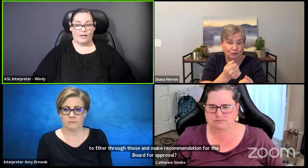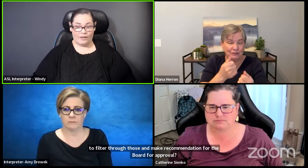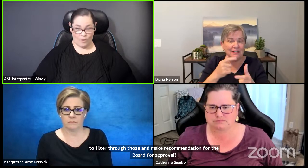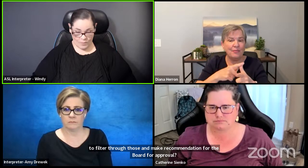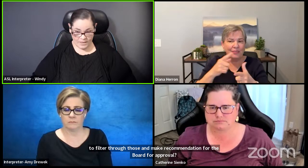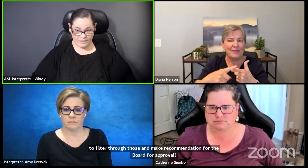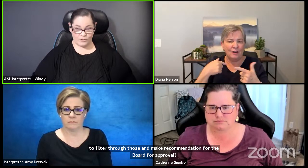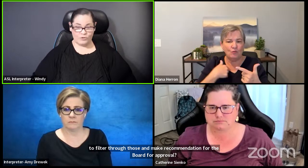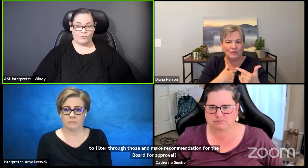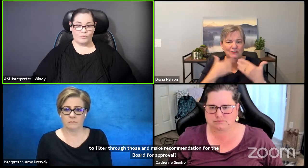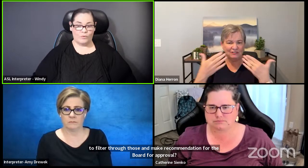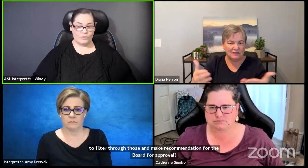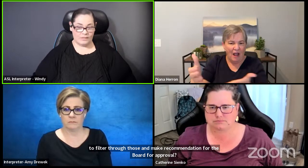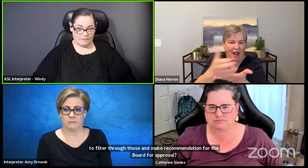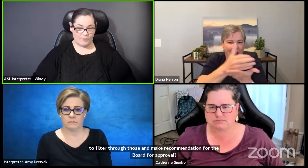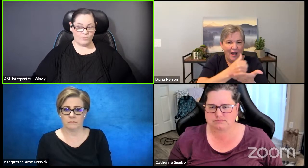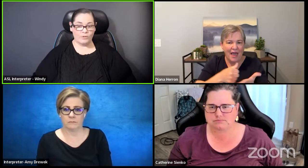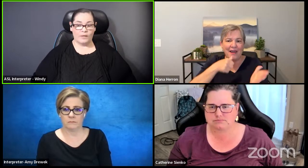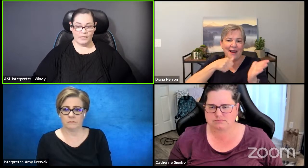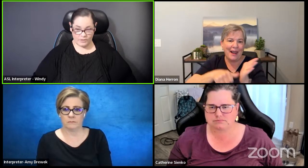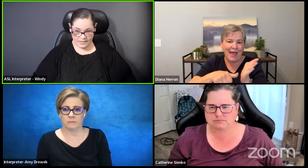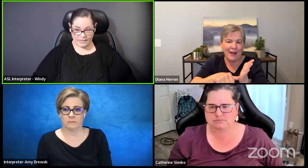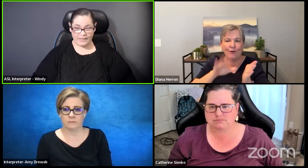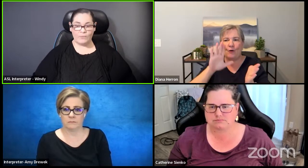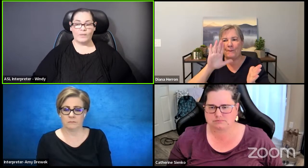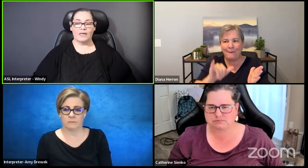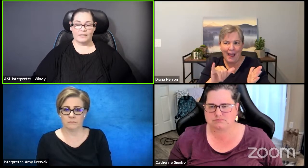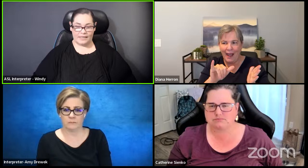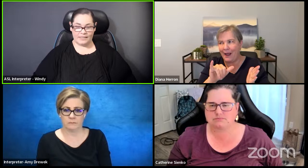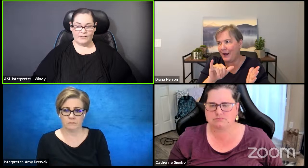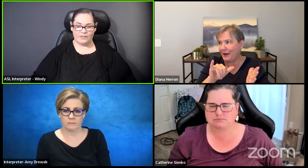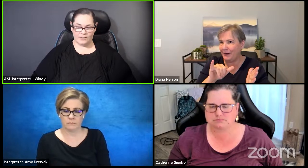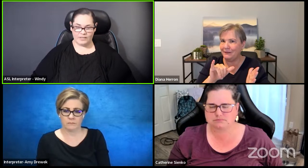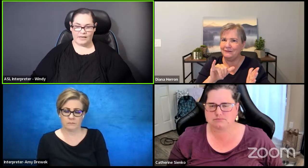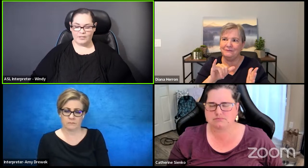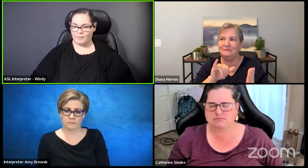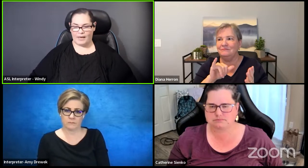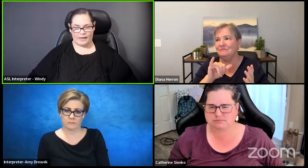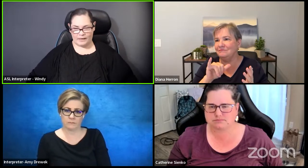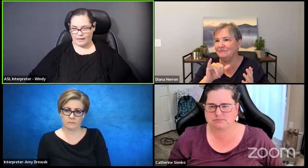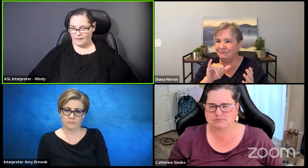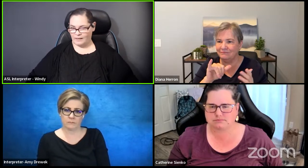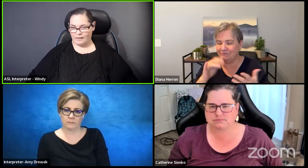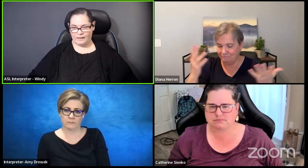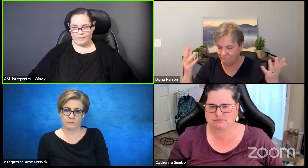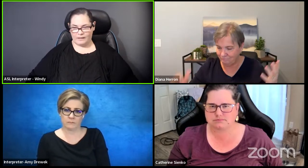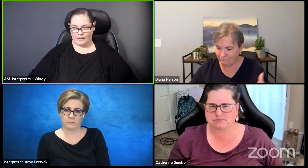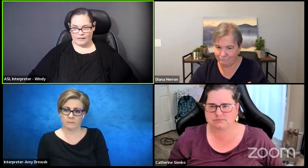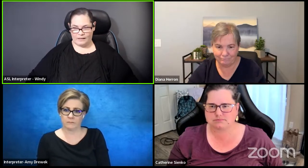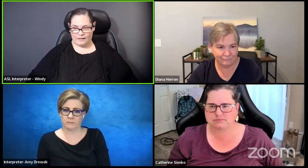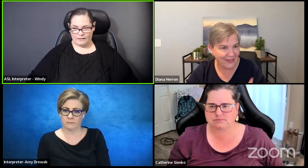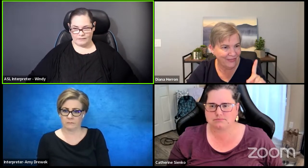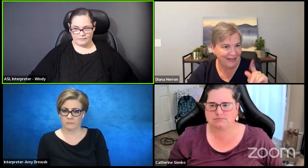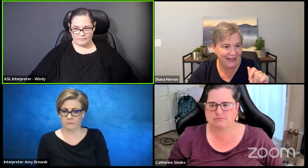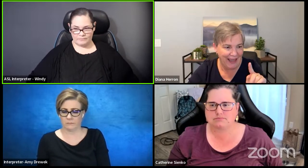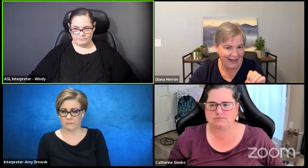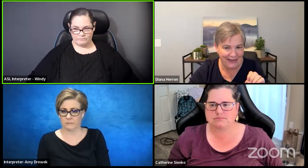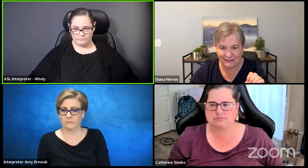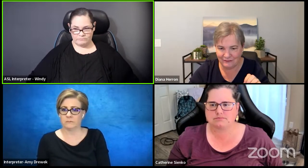as we are open to those folks who are interested, then we collect their interest letters by